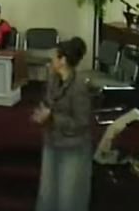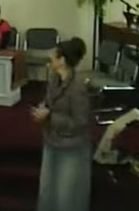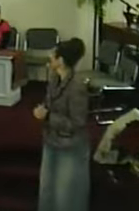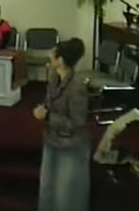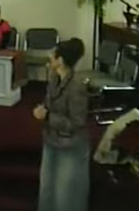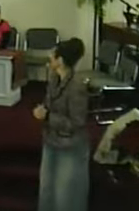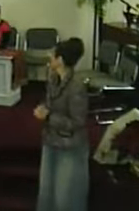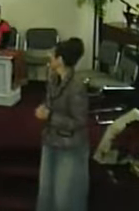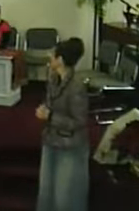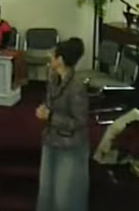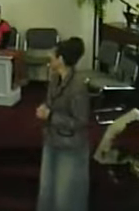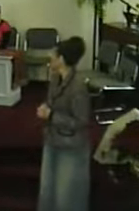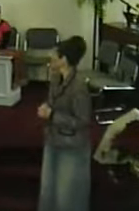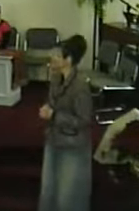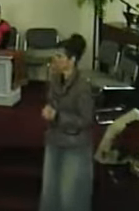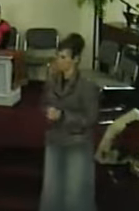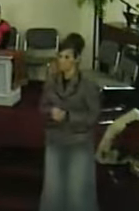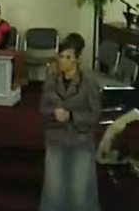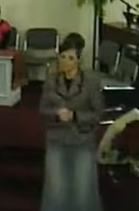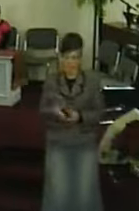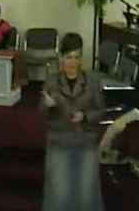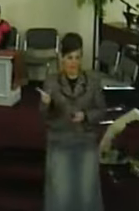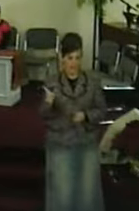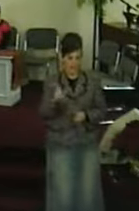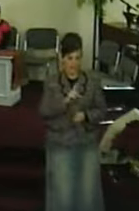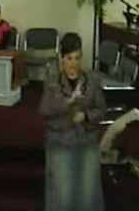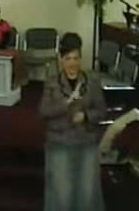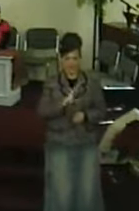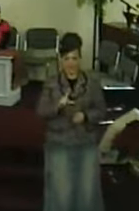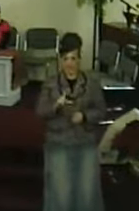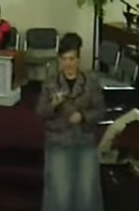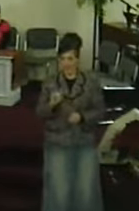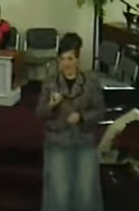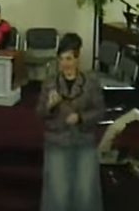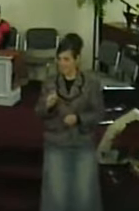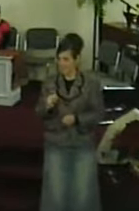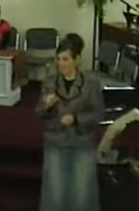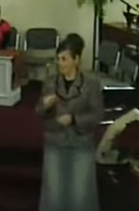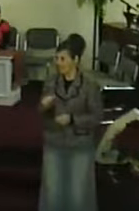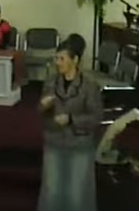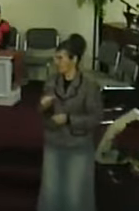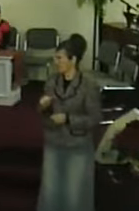Also, we're going to ask Sister Lisa to come to do an announcement for Temple Builders.